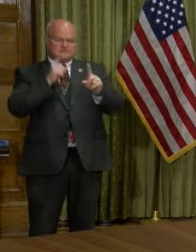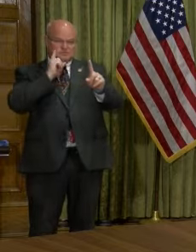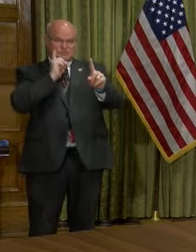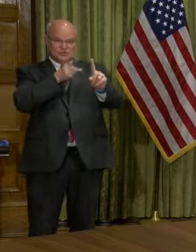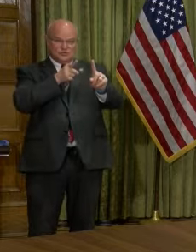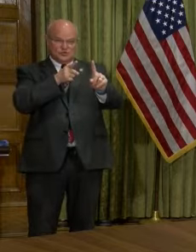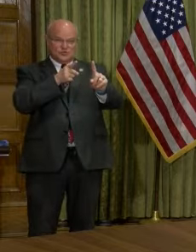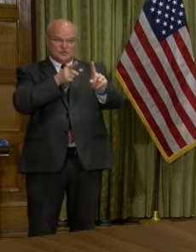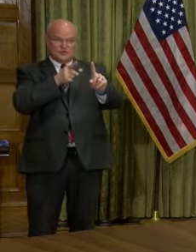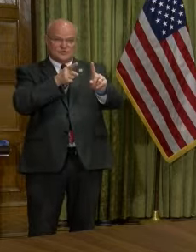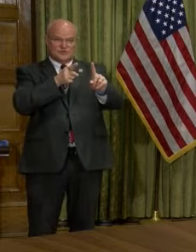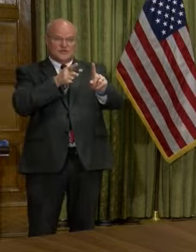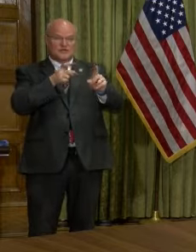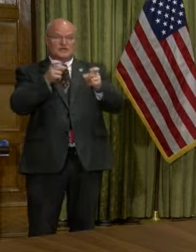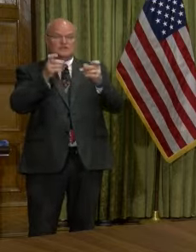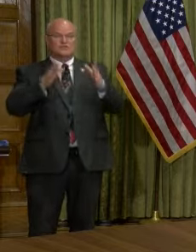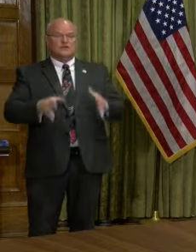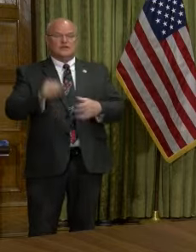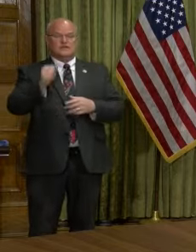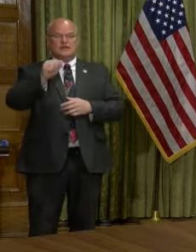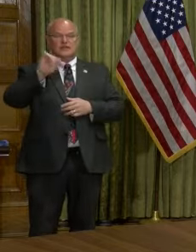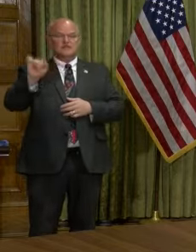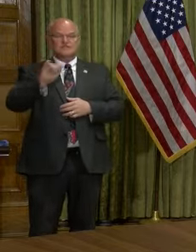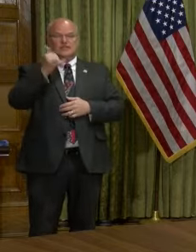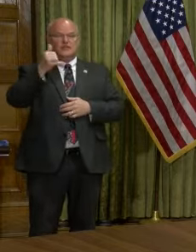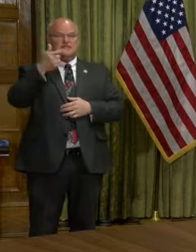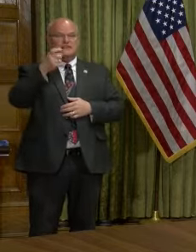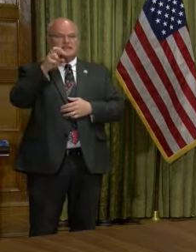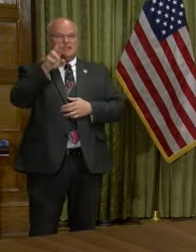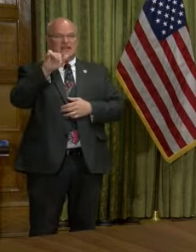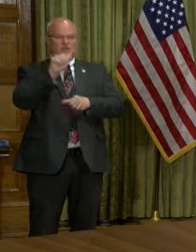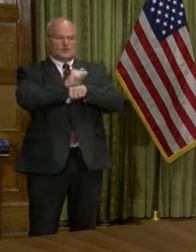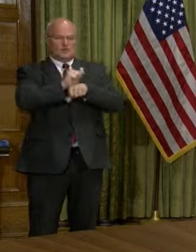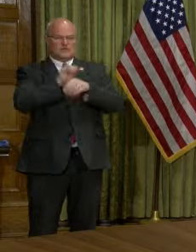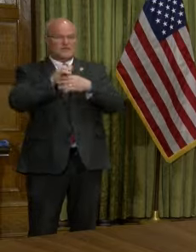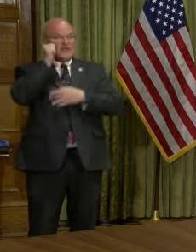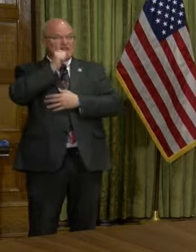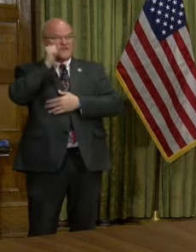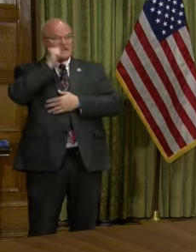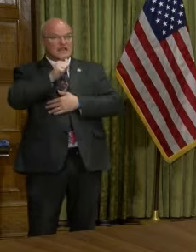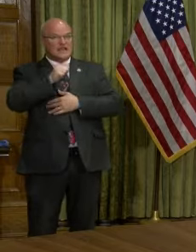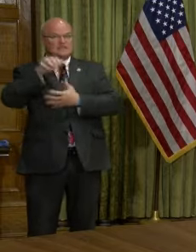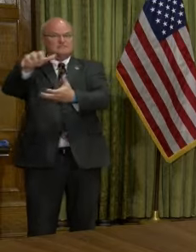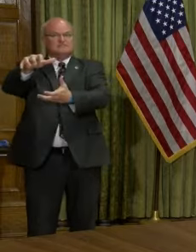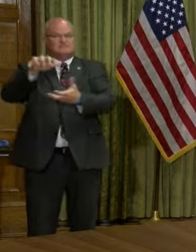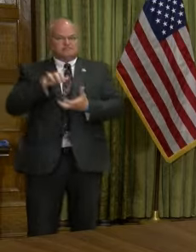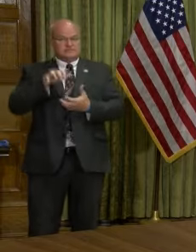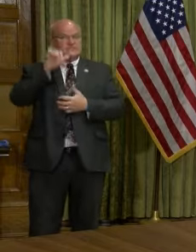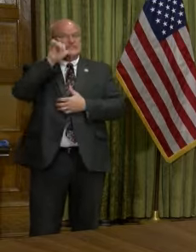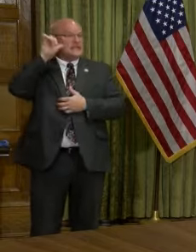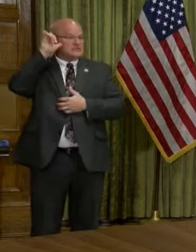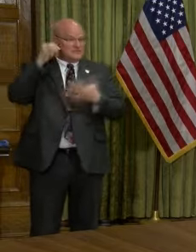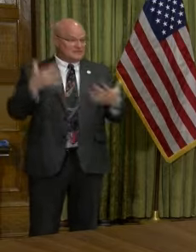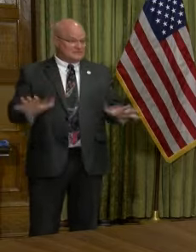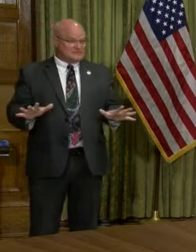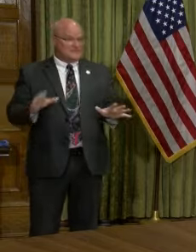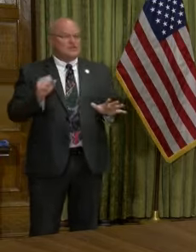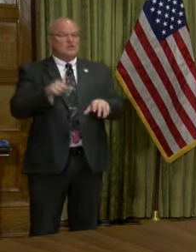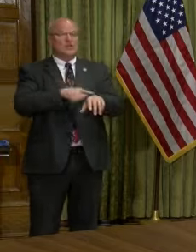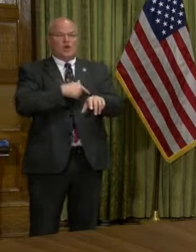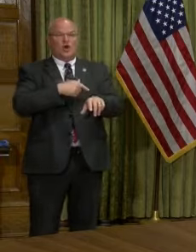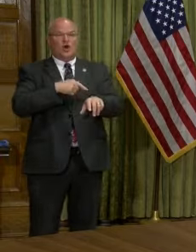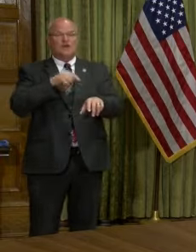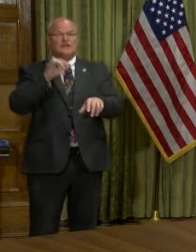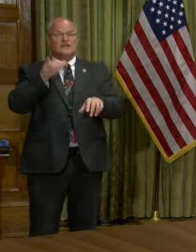pursue. Director A.J. Gary is here and works on that every day. We had a shipment come in yesterday, and so as long